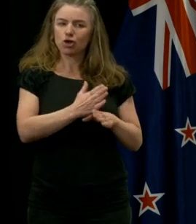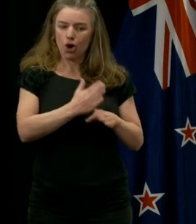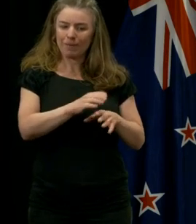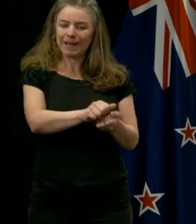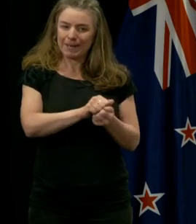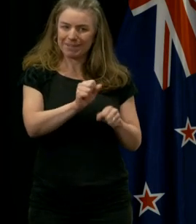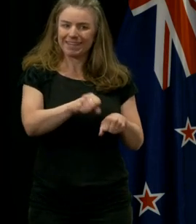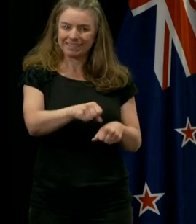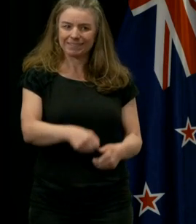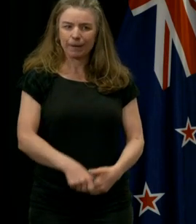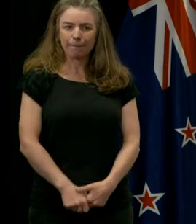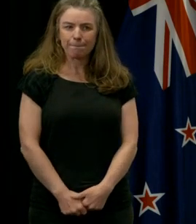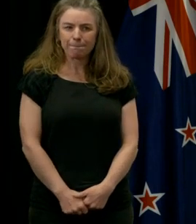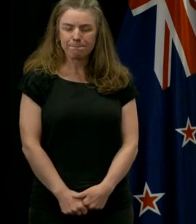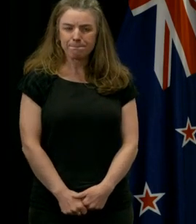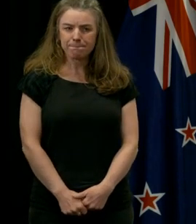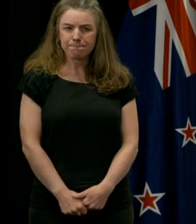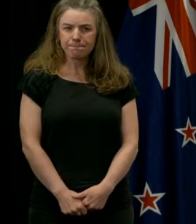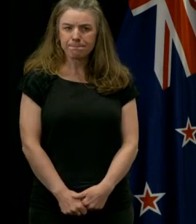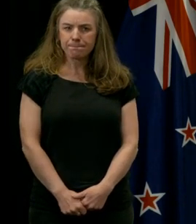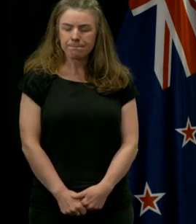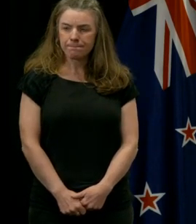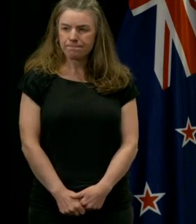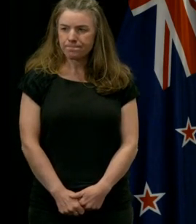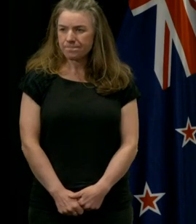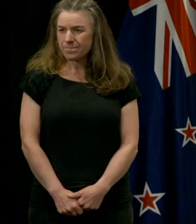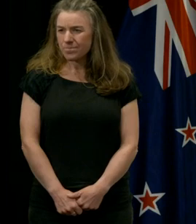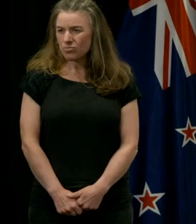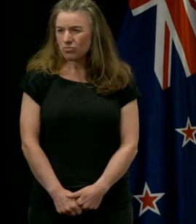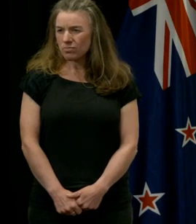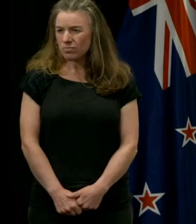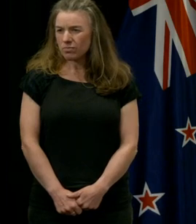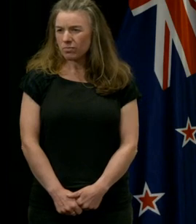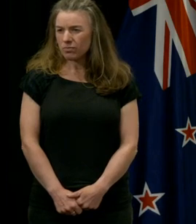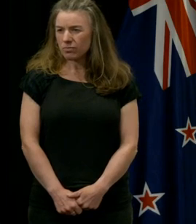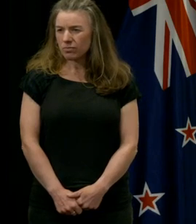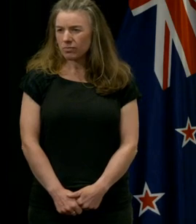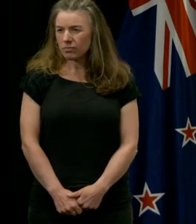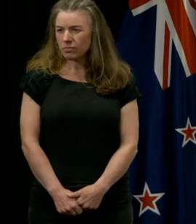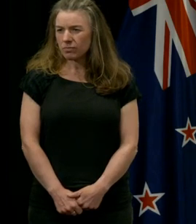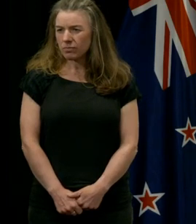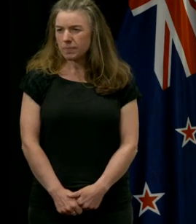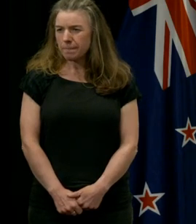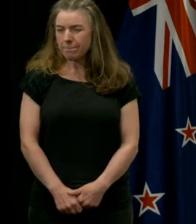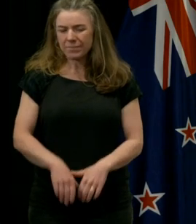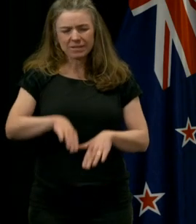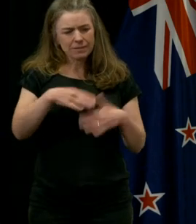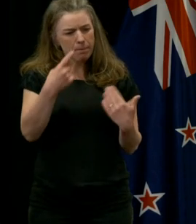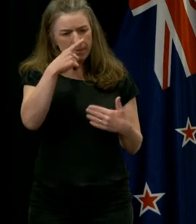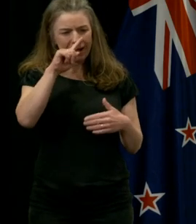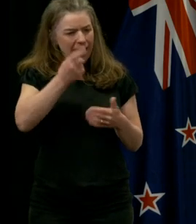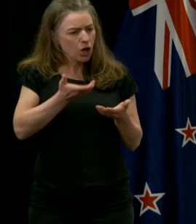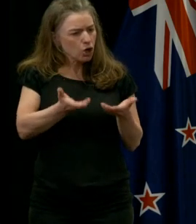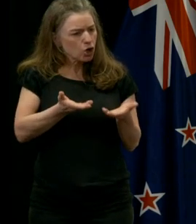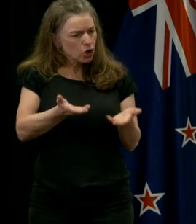doing, yeah. So has any consideration been given to people who either don't have cooking facilities or aren't